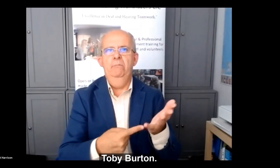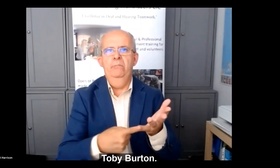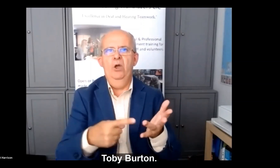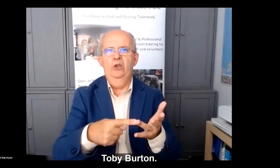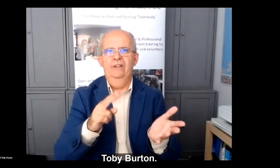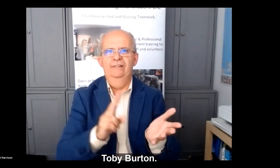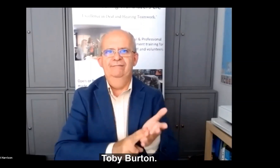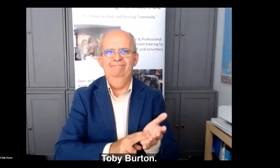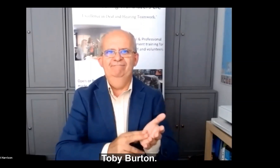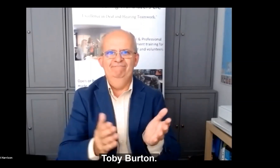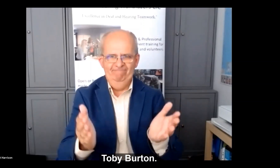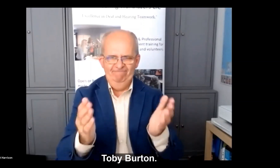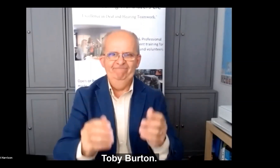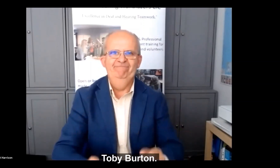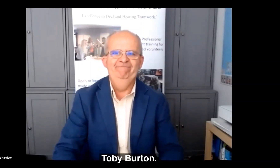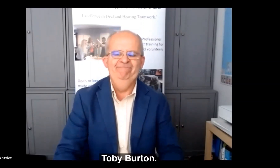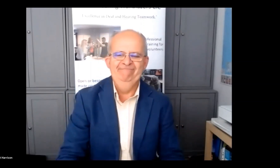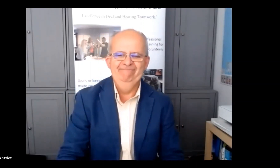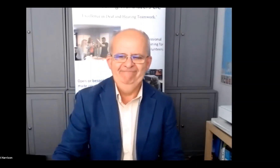Toby Burton.